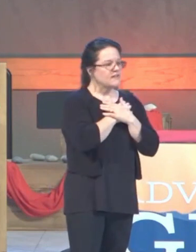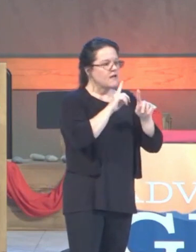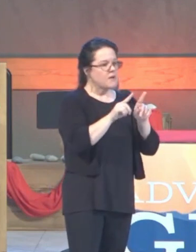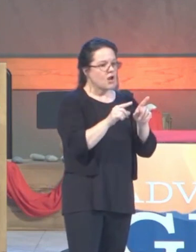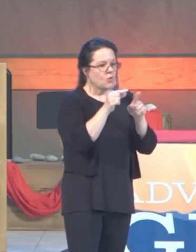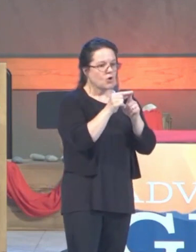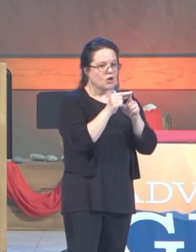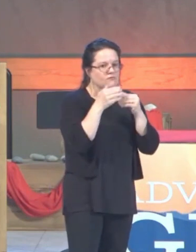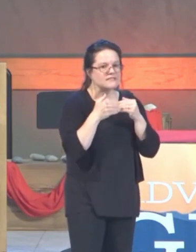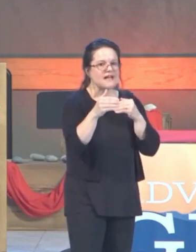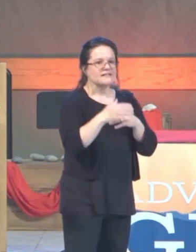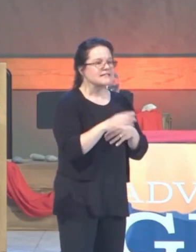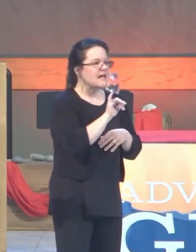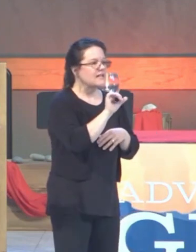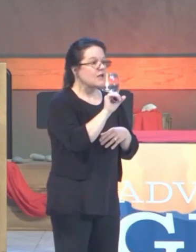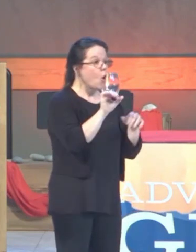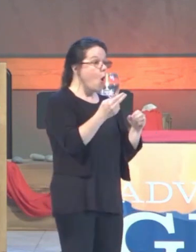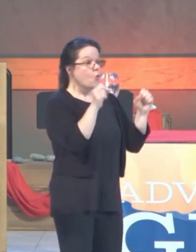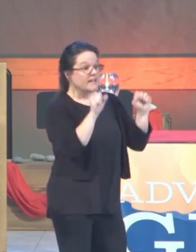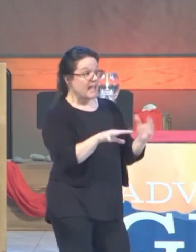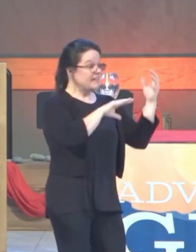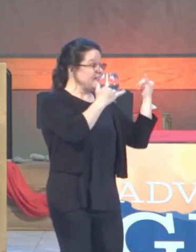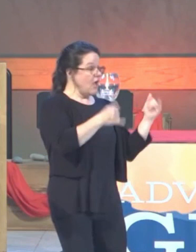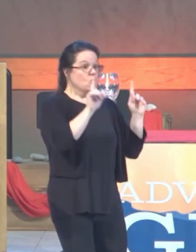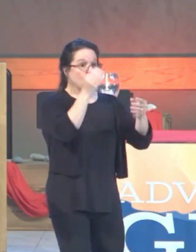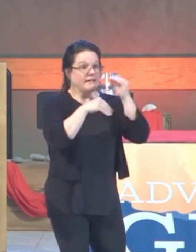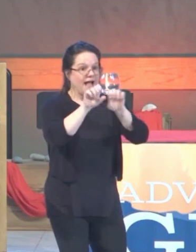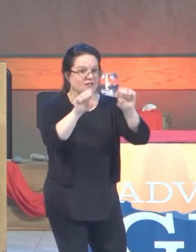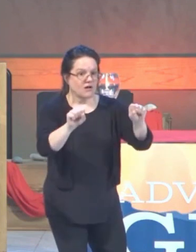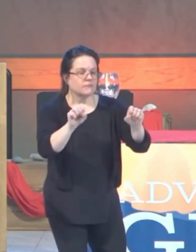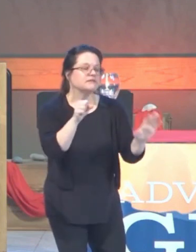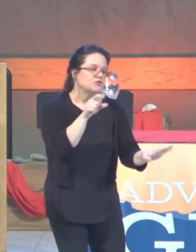assent? It's not like, oh, we get to leave now and go have a hot dog, although you will.